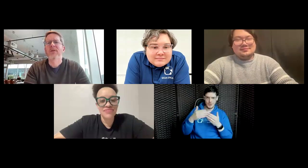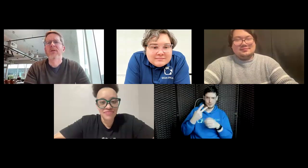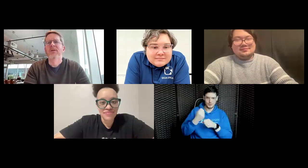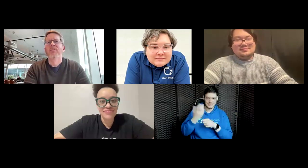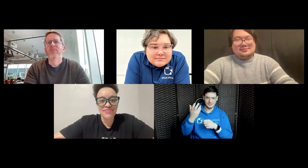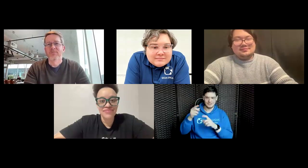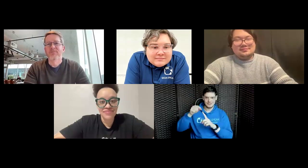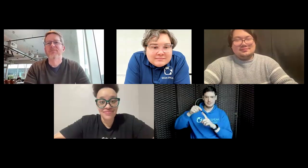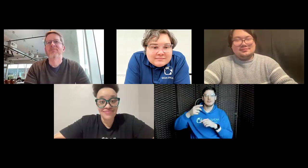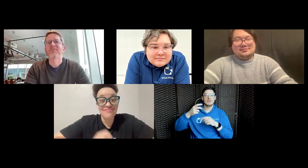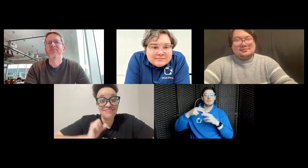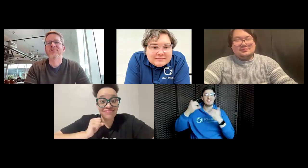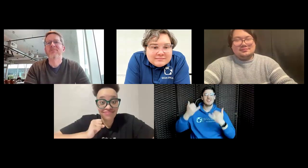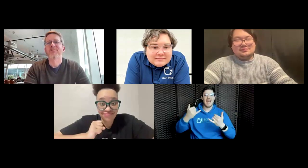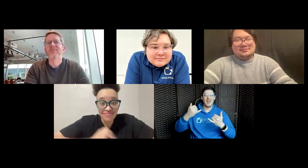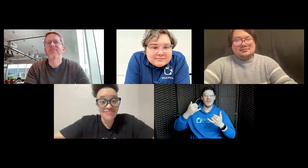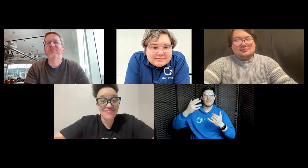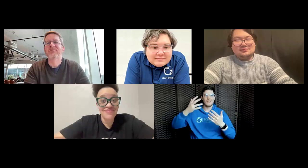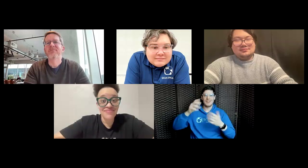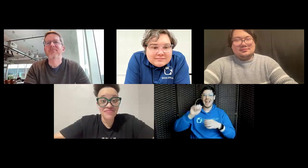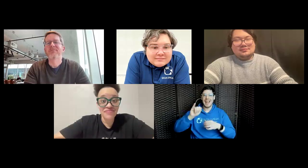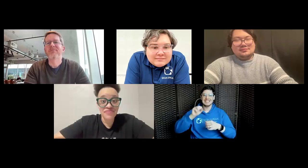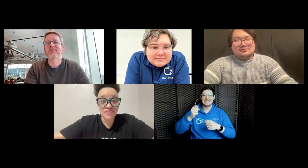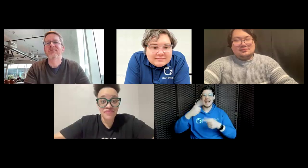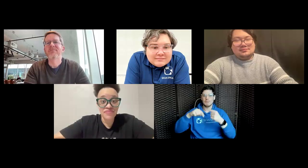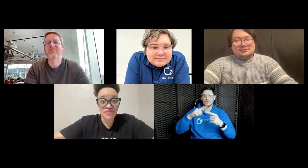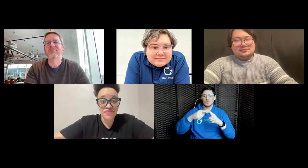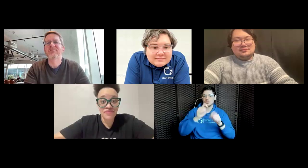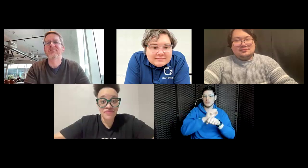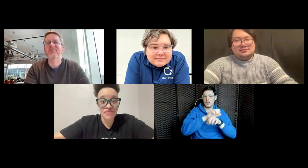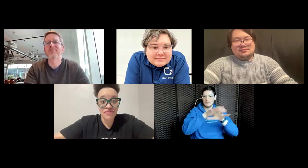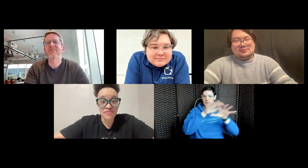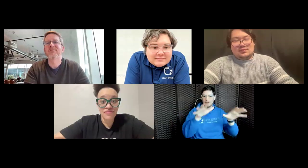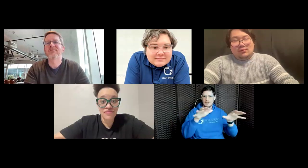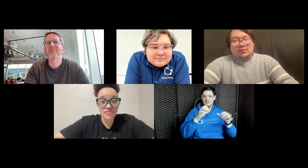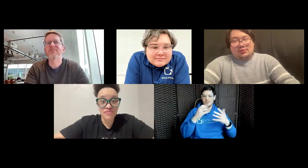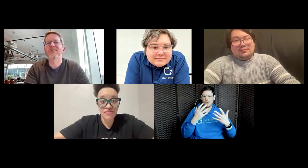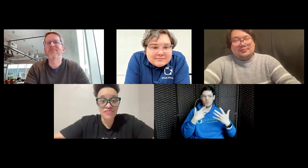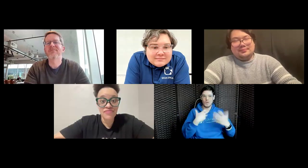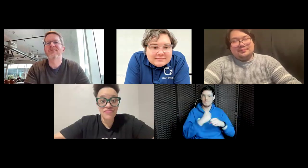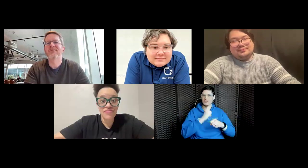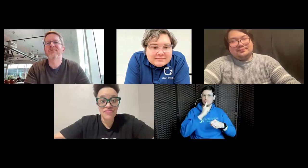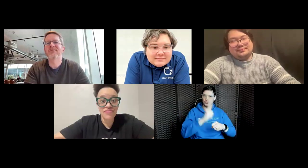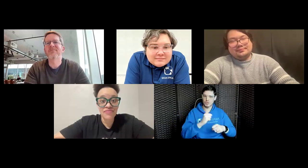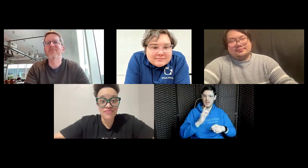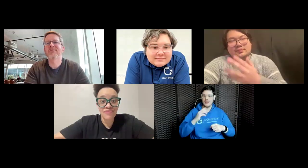Chat GPT. I mean, it's been almost 2 years. And so now AI is, coming